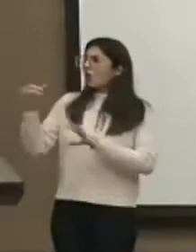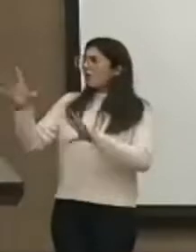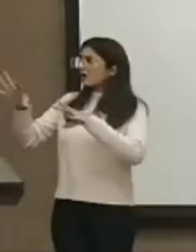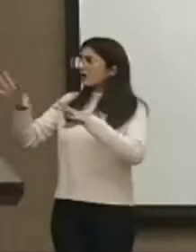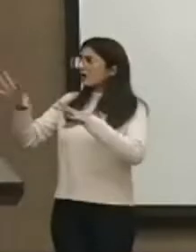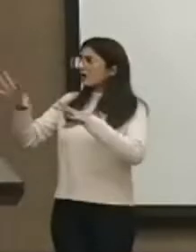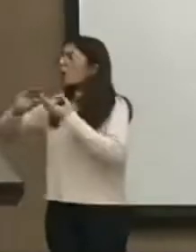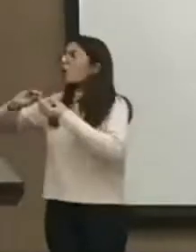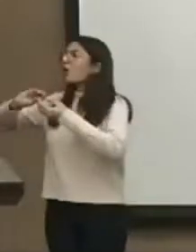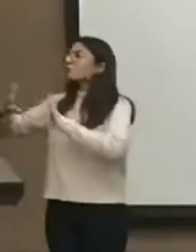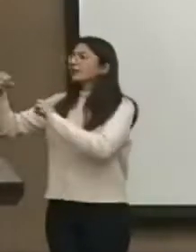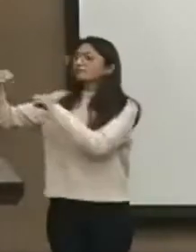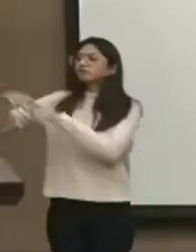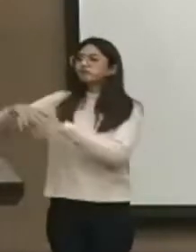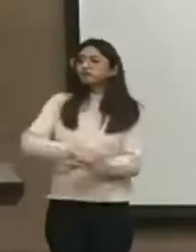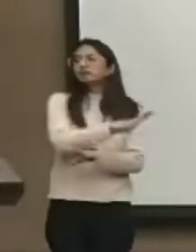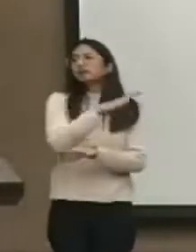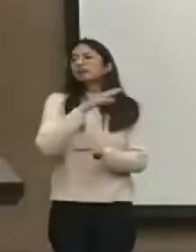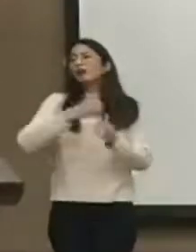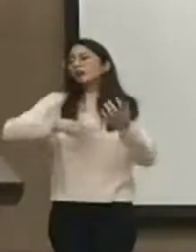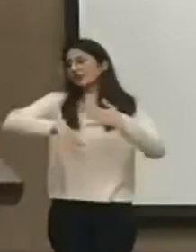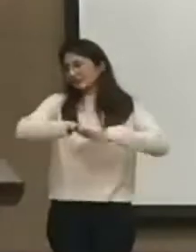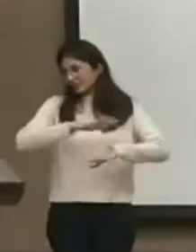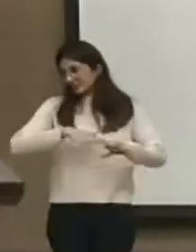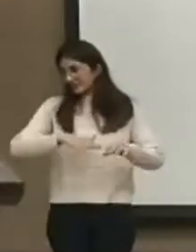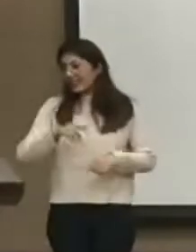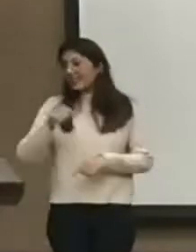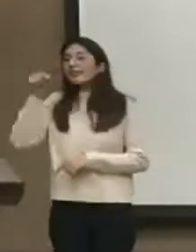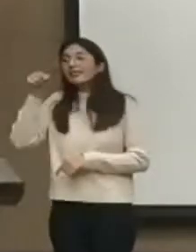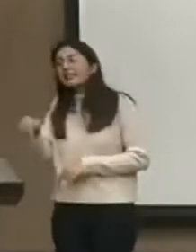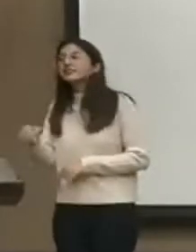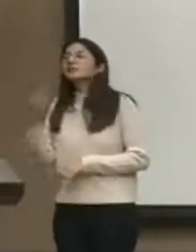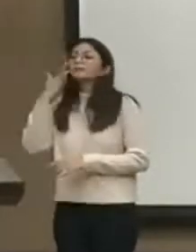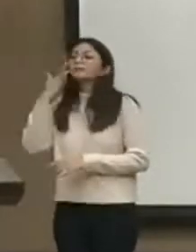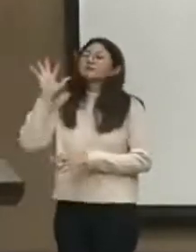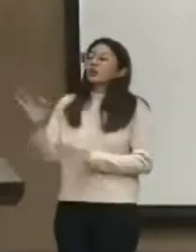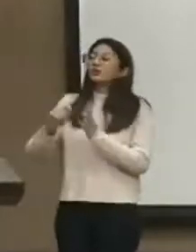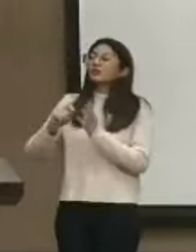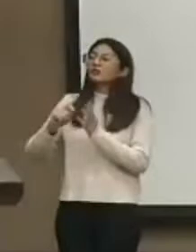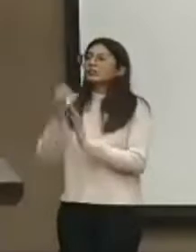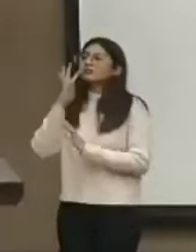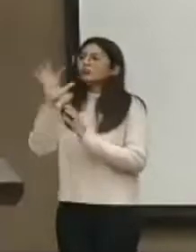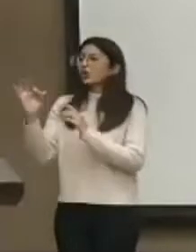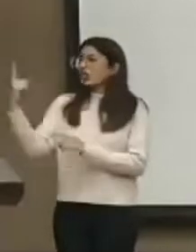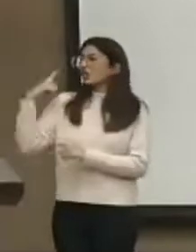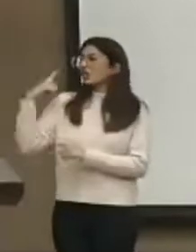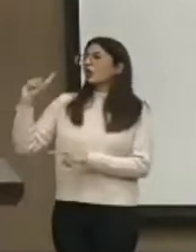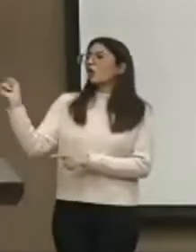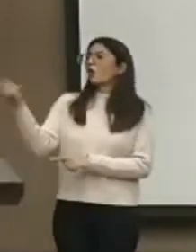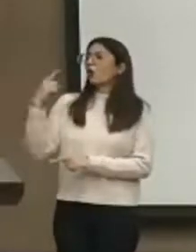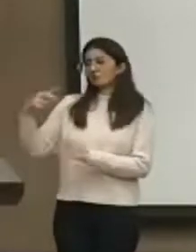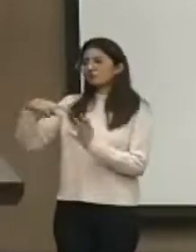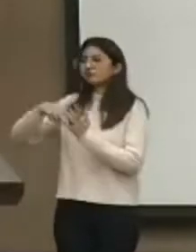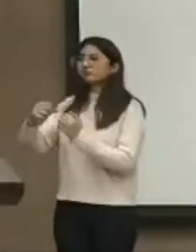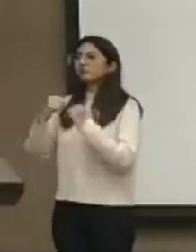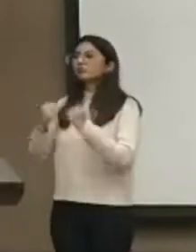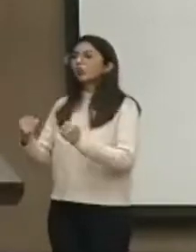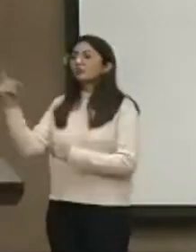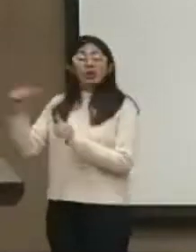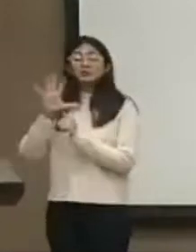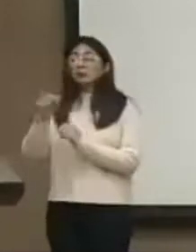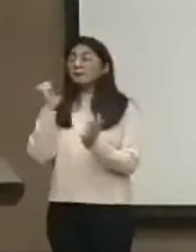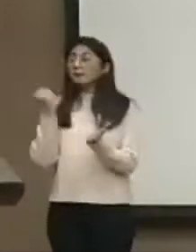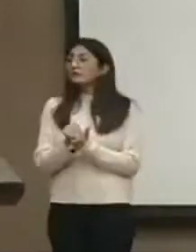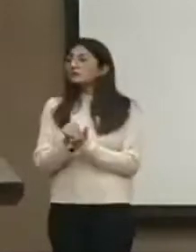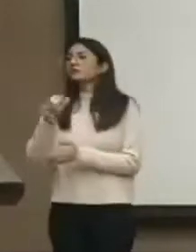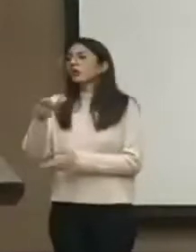to the organization. And I think that's what was a key driver for us, that our leadership stood up and said that accessibility has to be